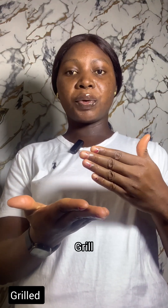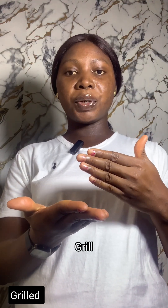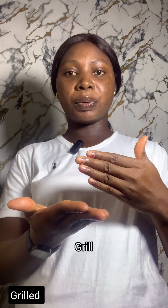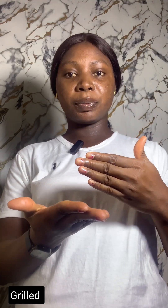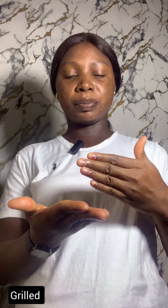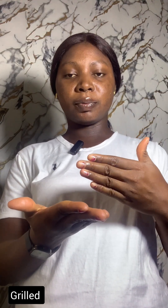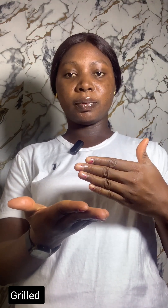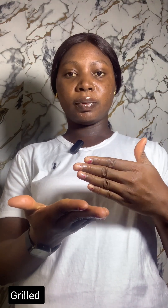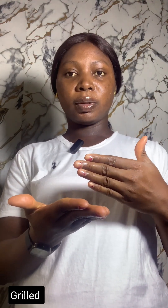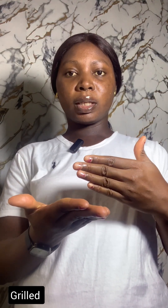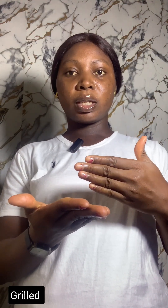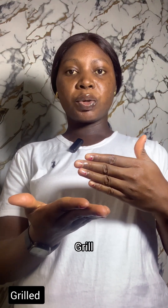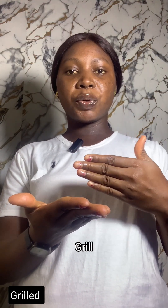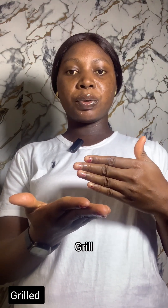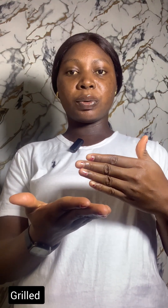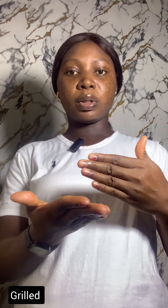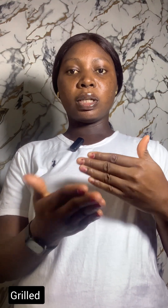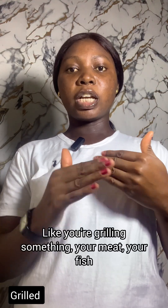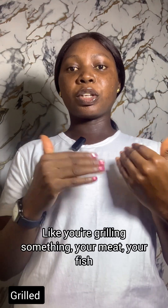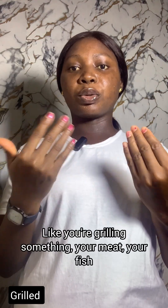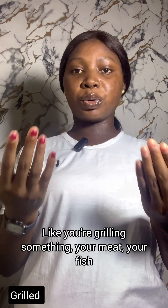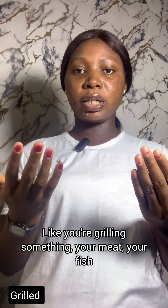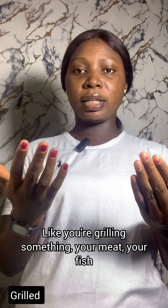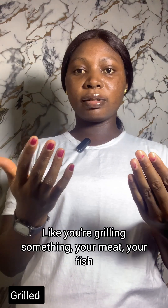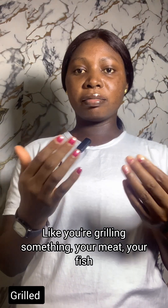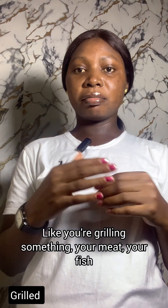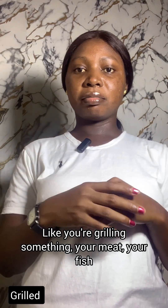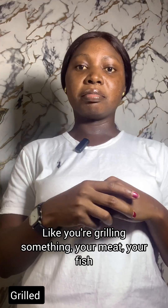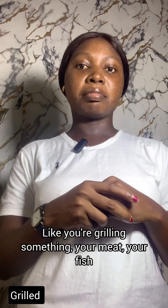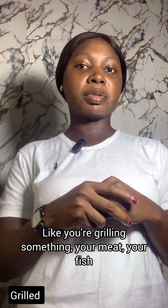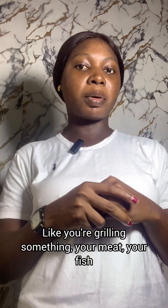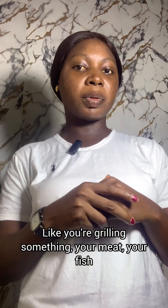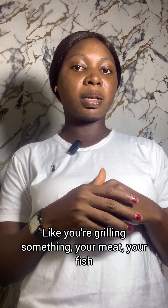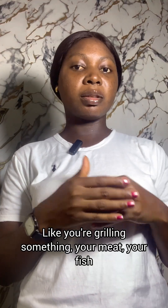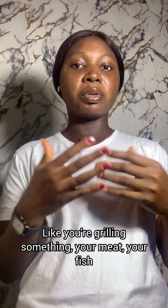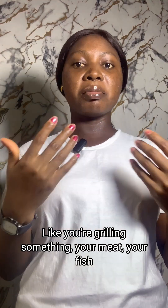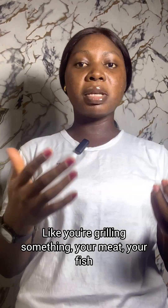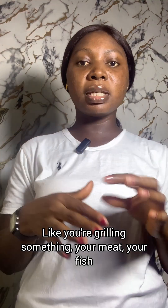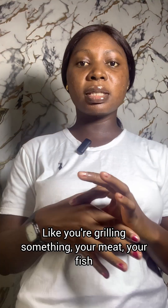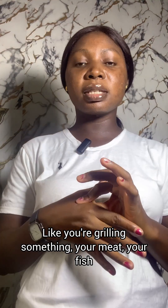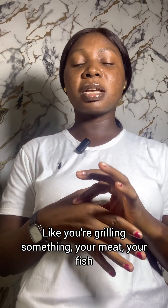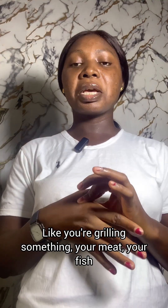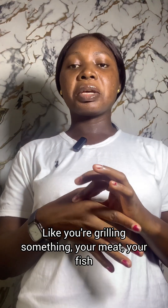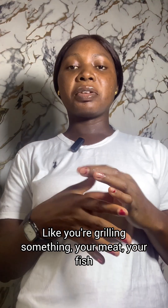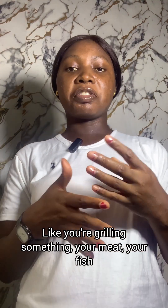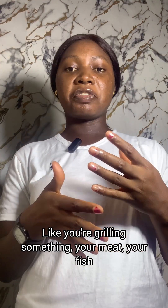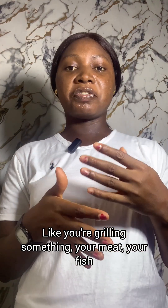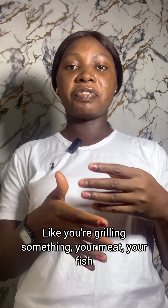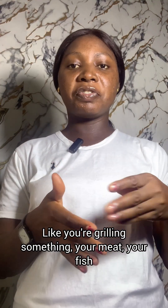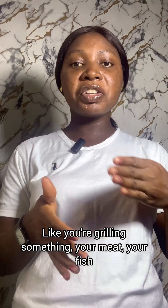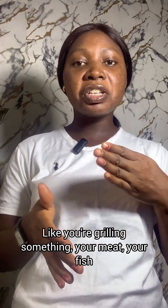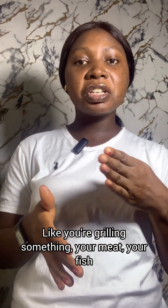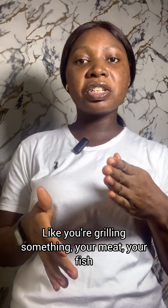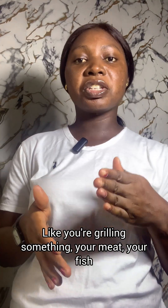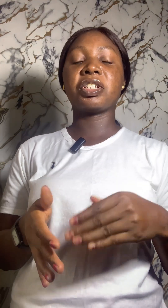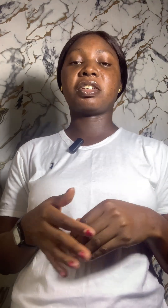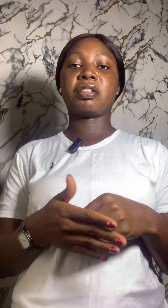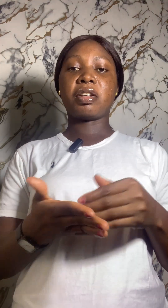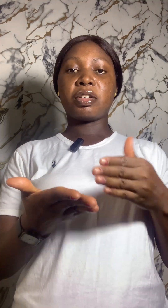Grill. Grill, like you're grilling something, your meat, your fish.